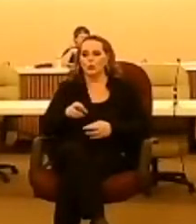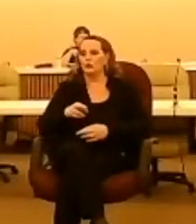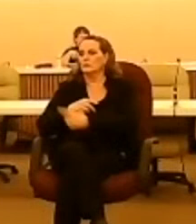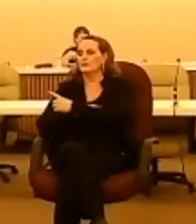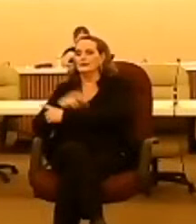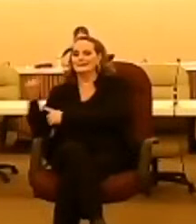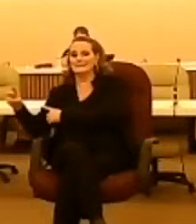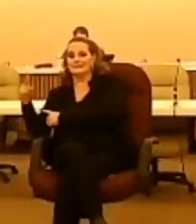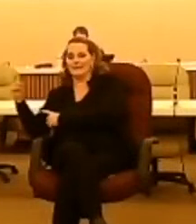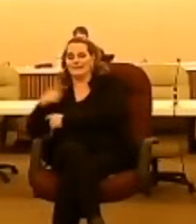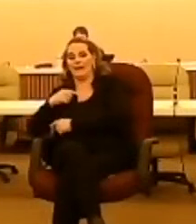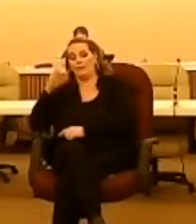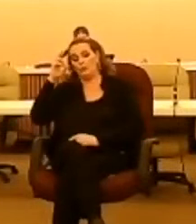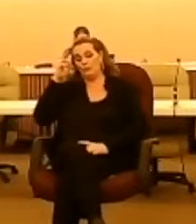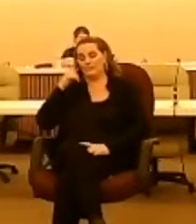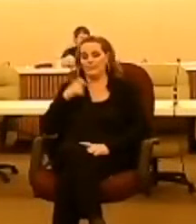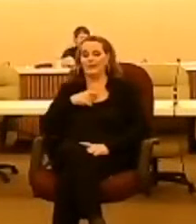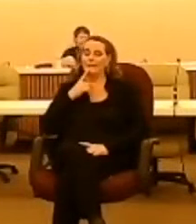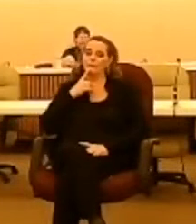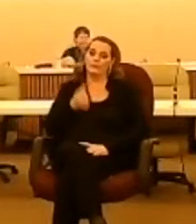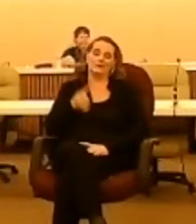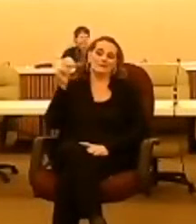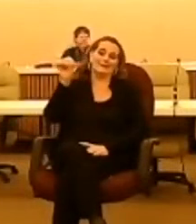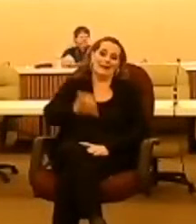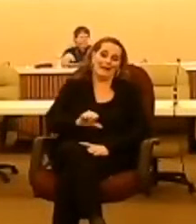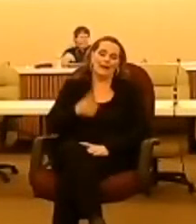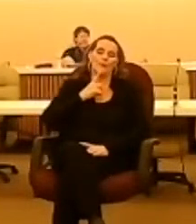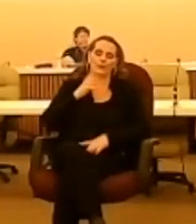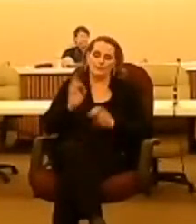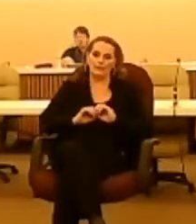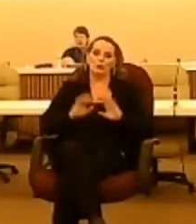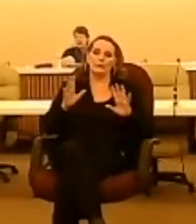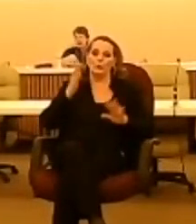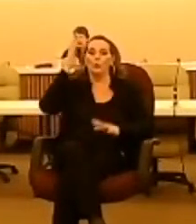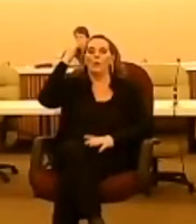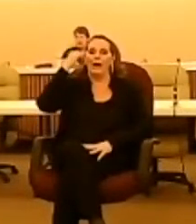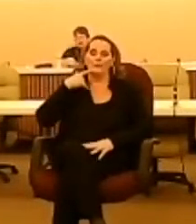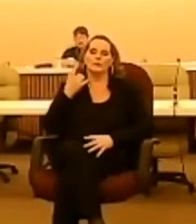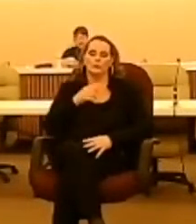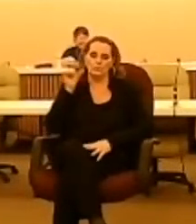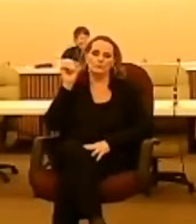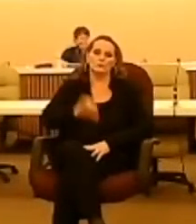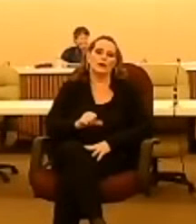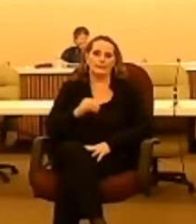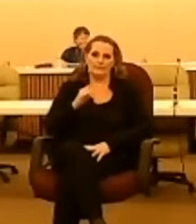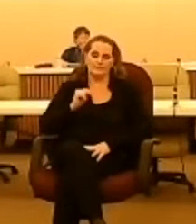both ways is if we were going to deny it, I wanted it to be clear as to why we were denying it.